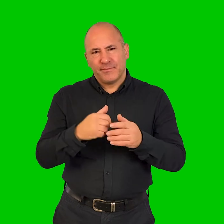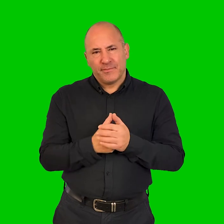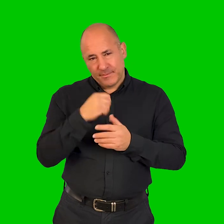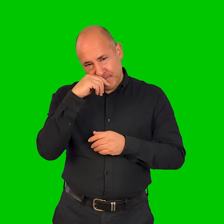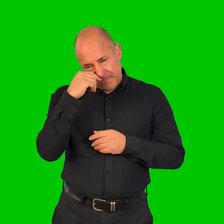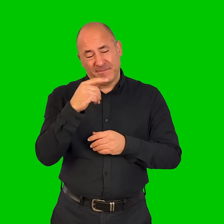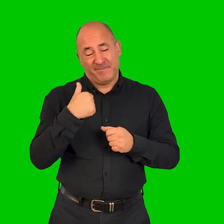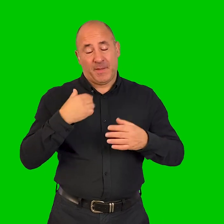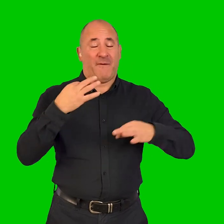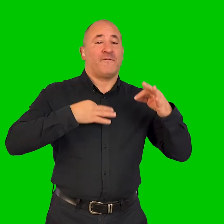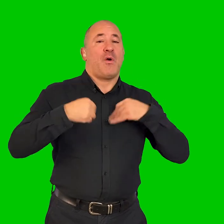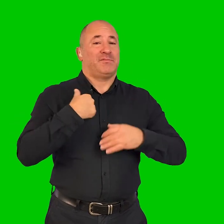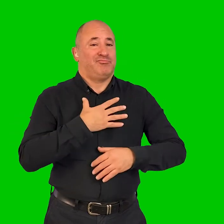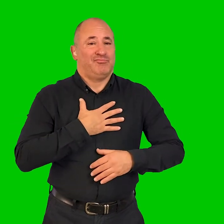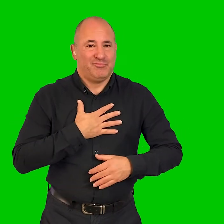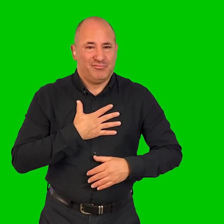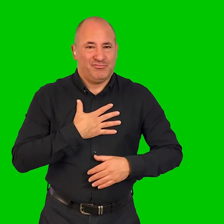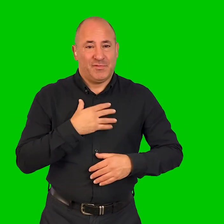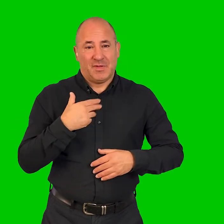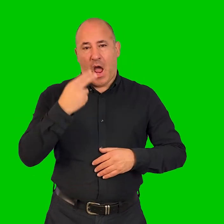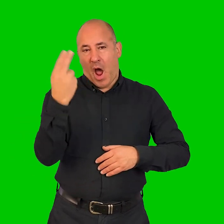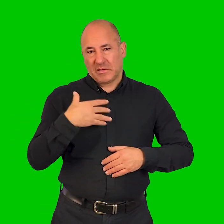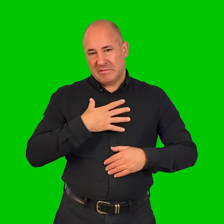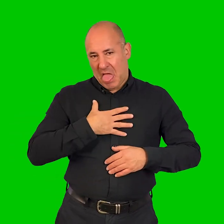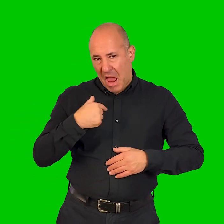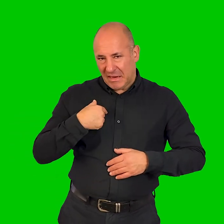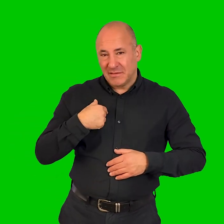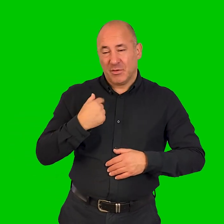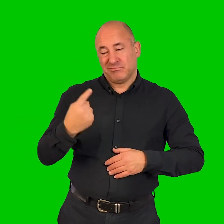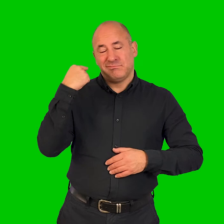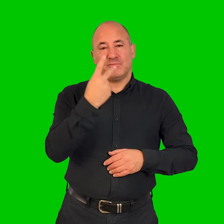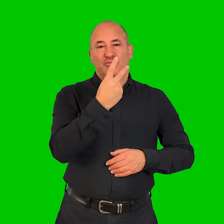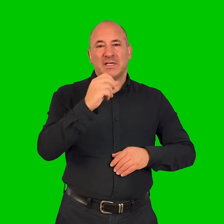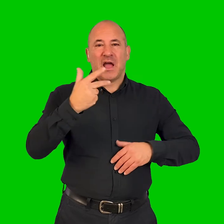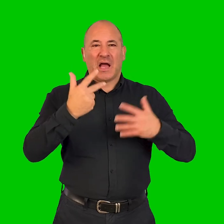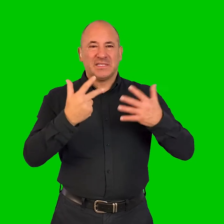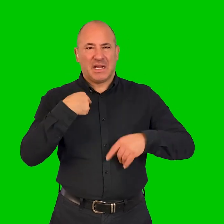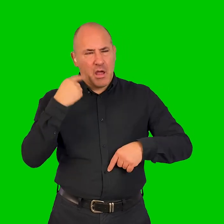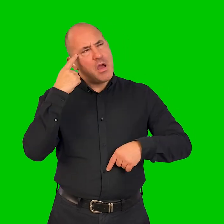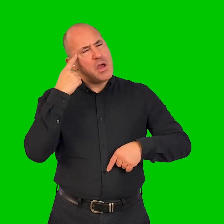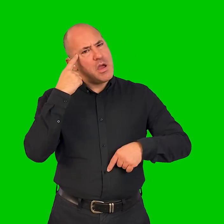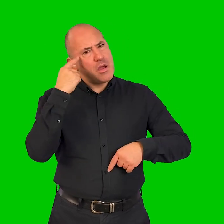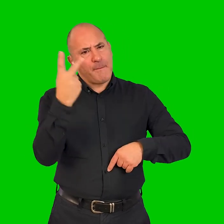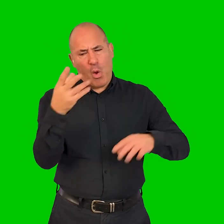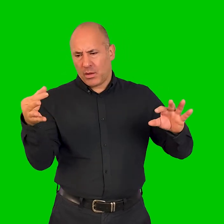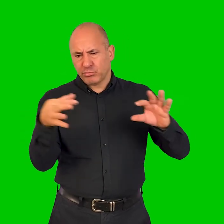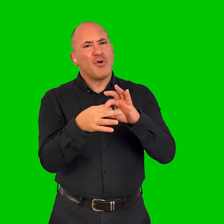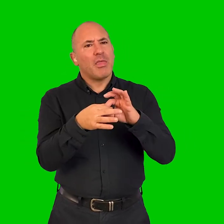Yeah, I like, really like performing and I really like doing art. So, in 2018, I had an idea of putting